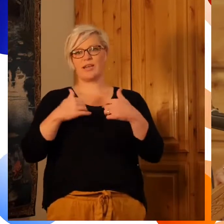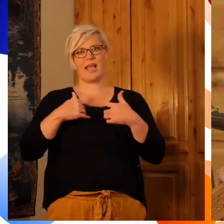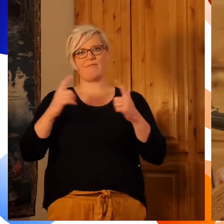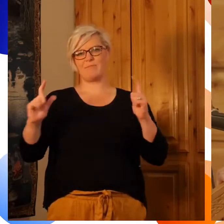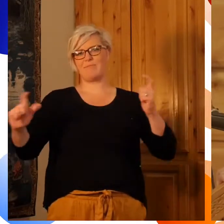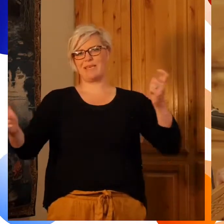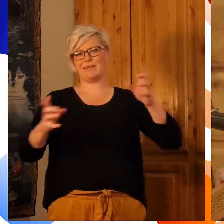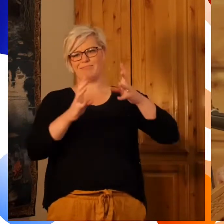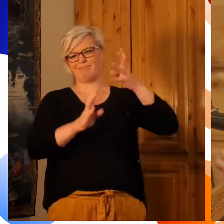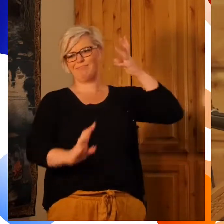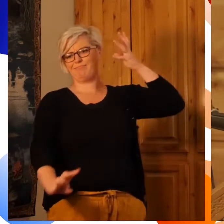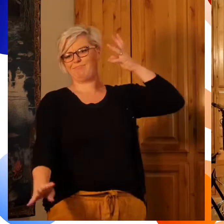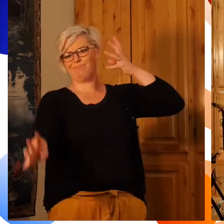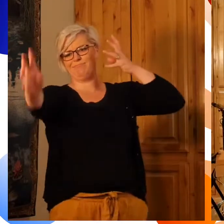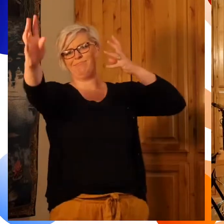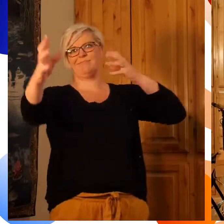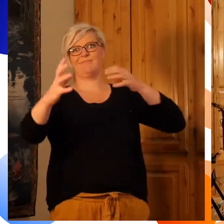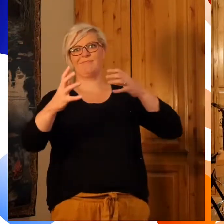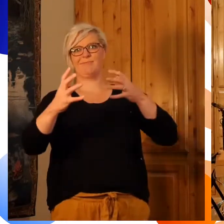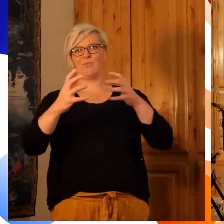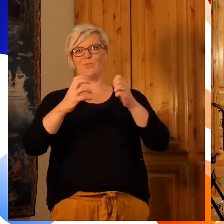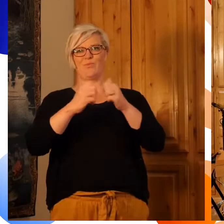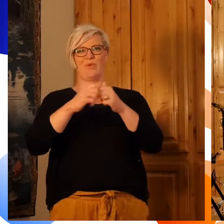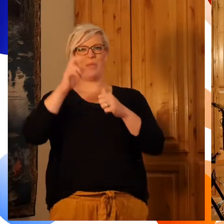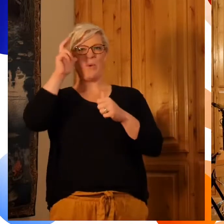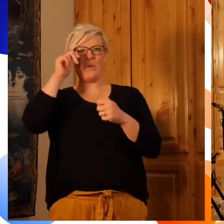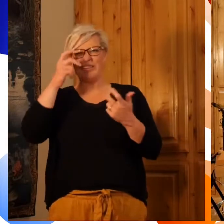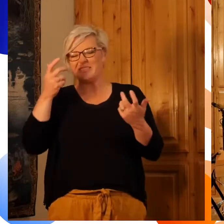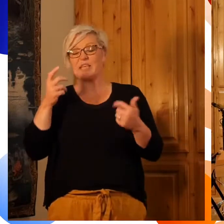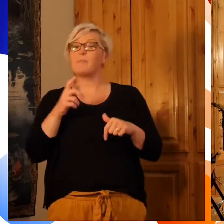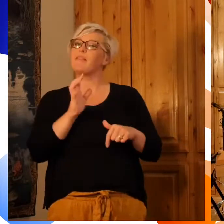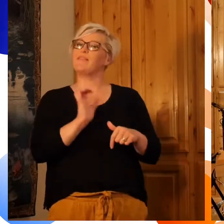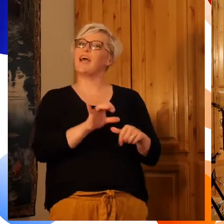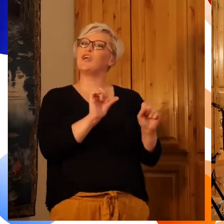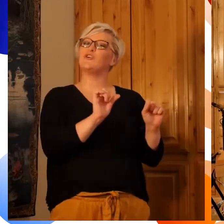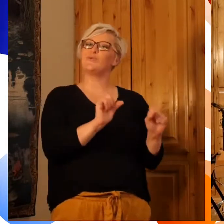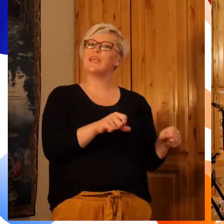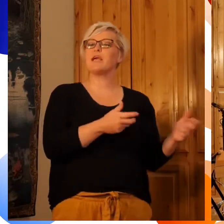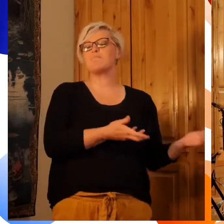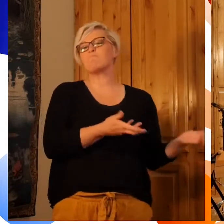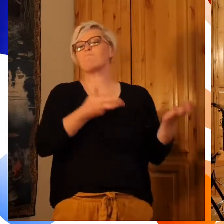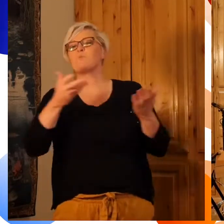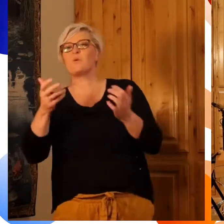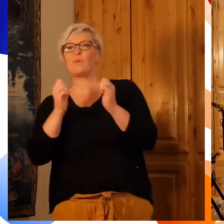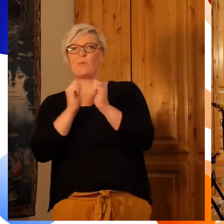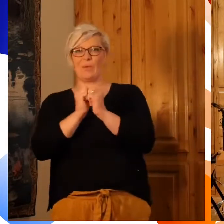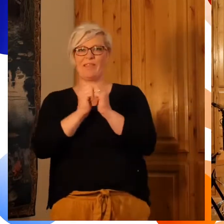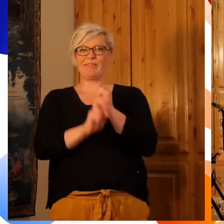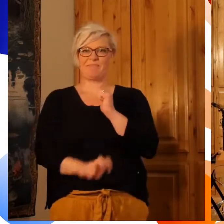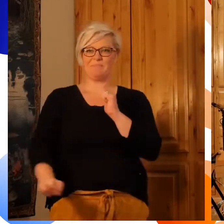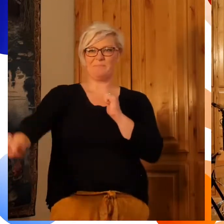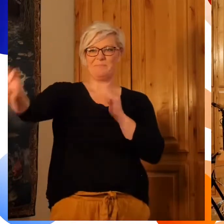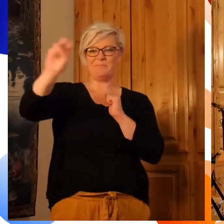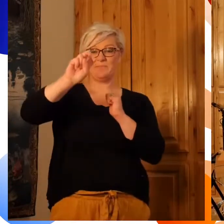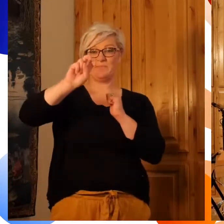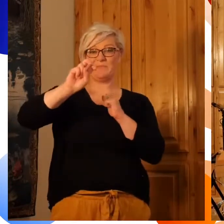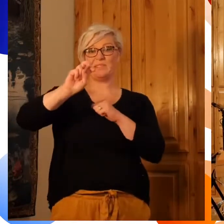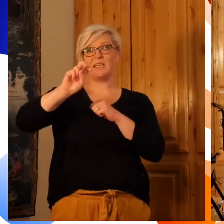a horse and take it with you. So this one you can carry around and take with you. And in Ireland and